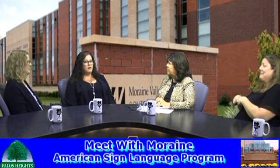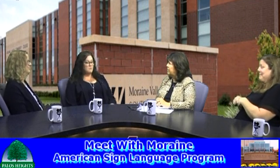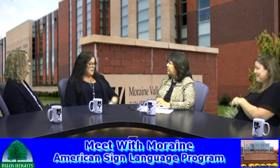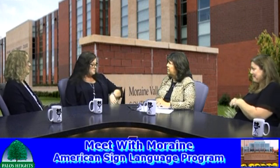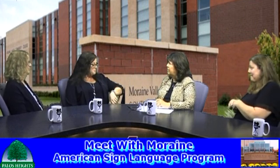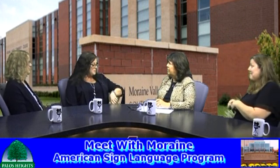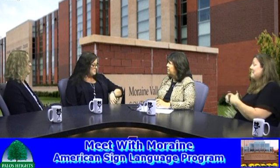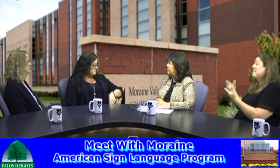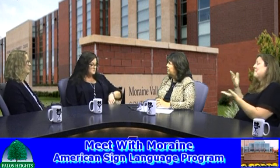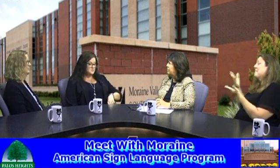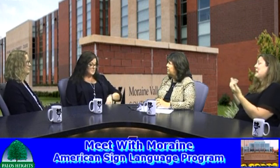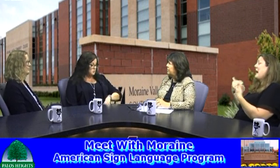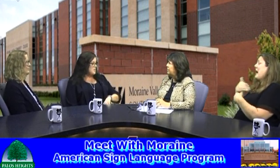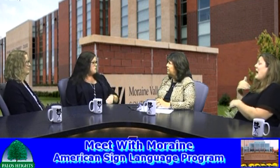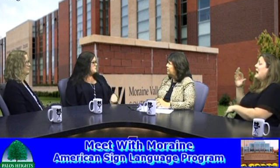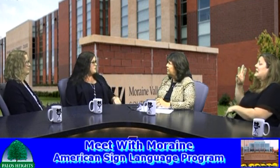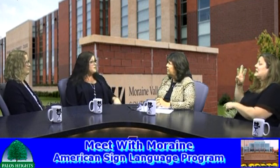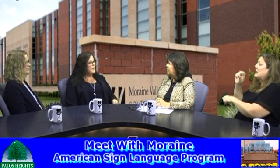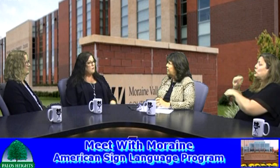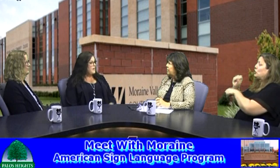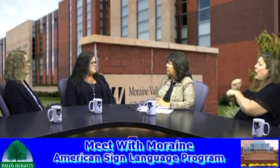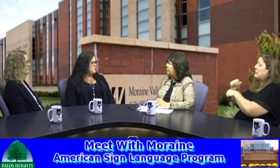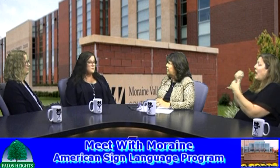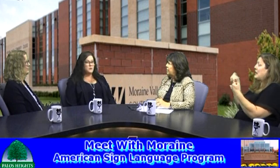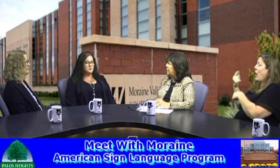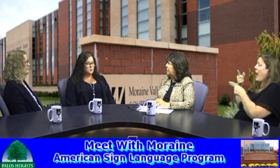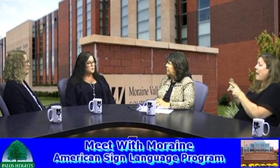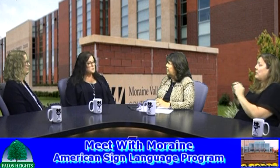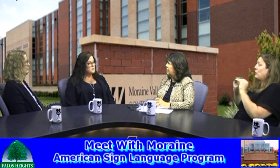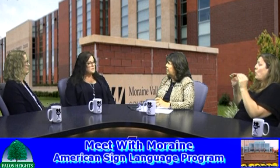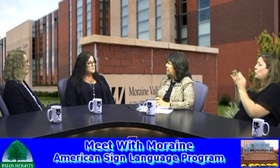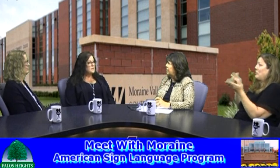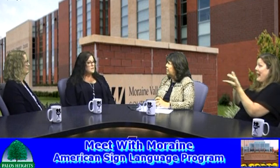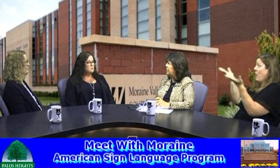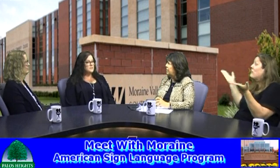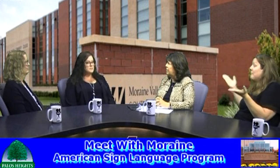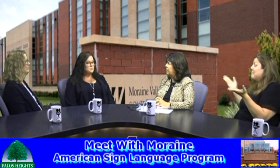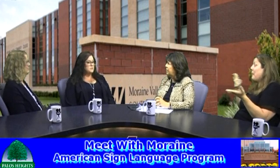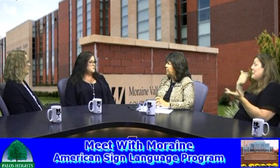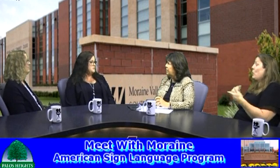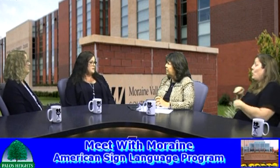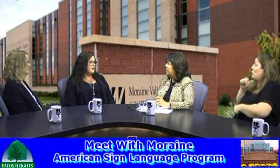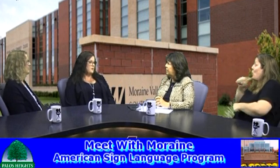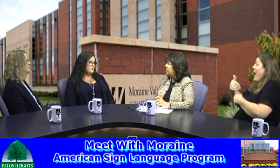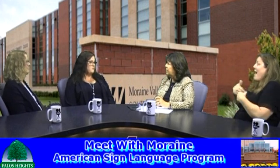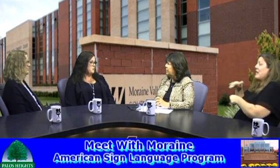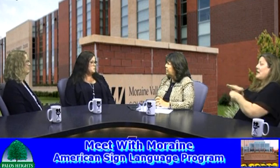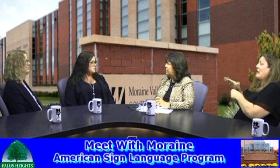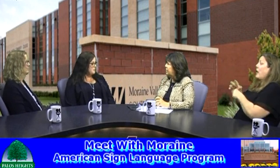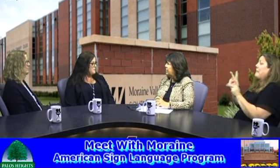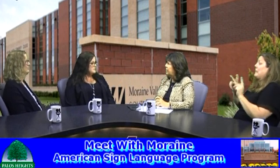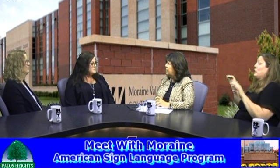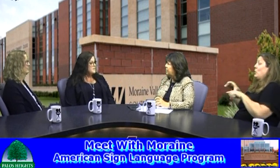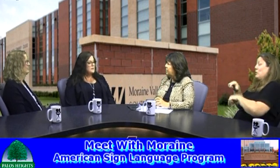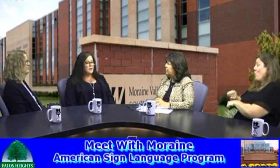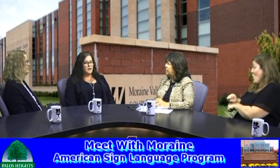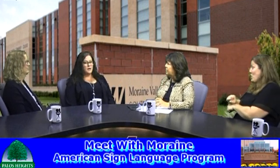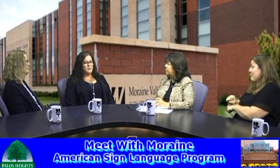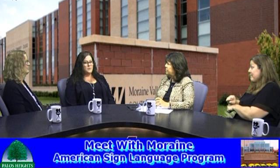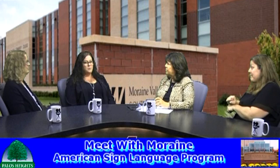There is. are probably 6 jobs right now happening without interpreters, because we simply just do not have enough people doing